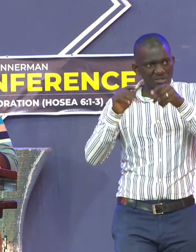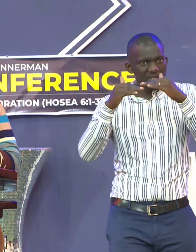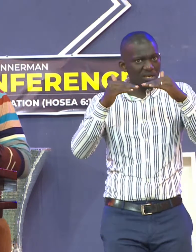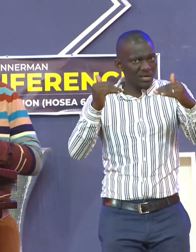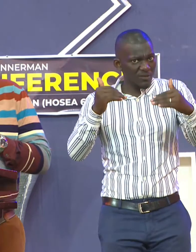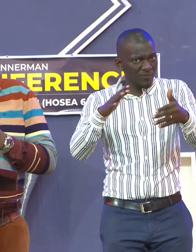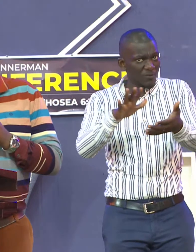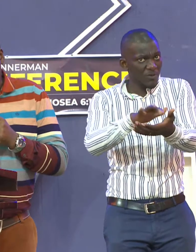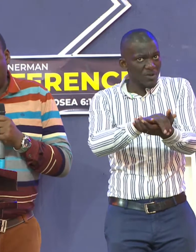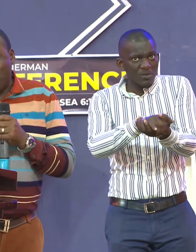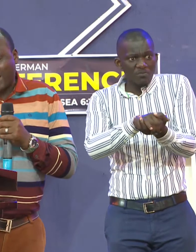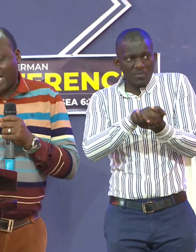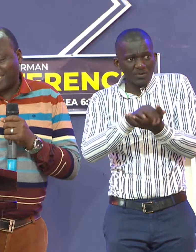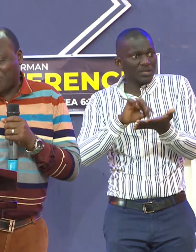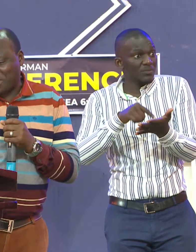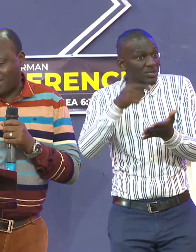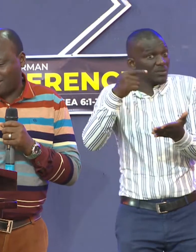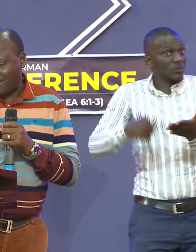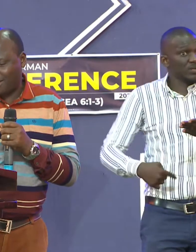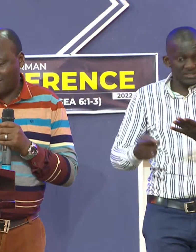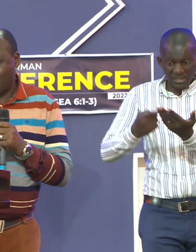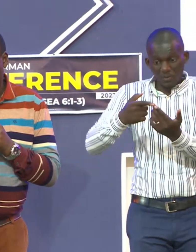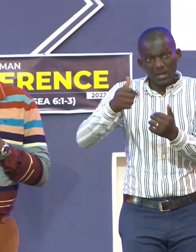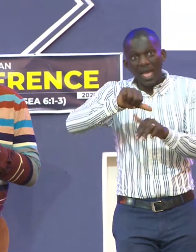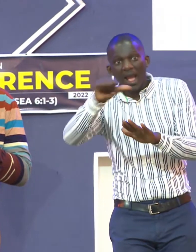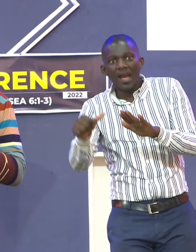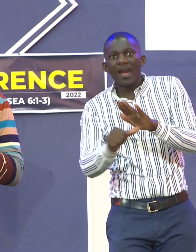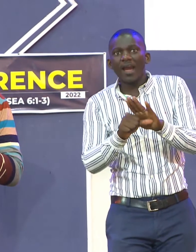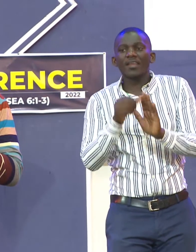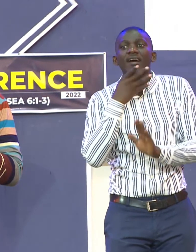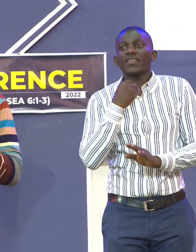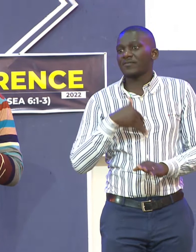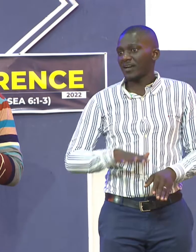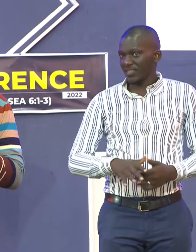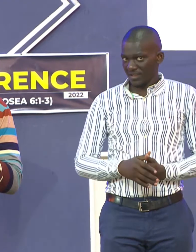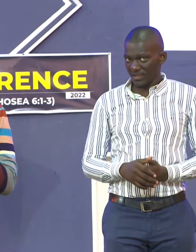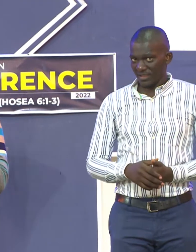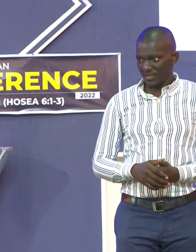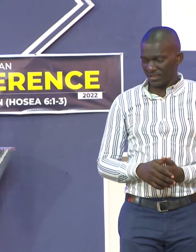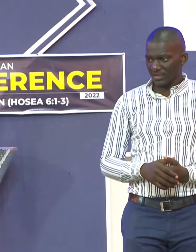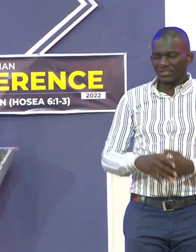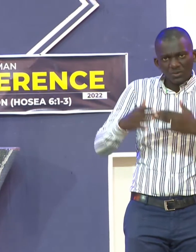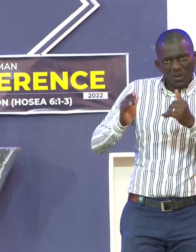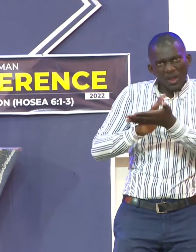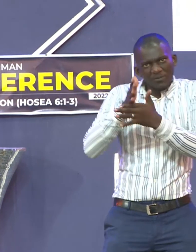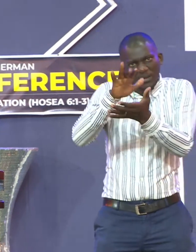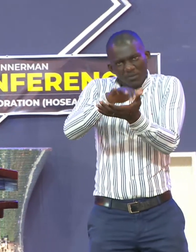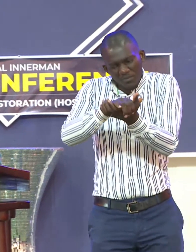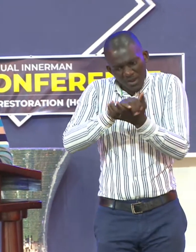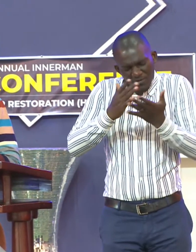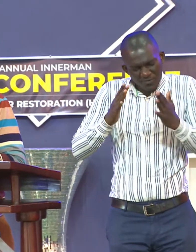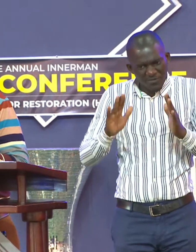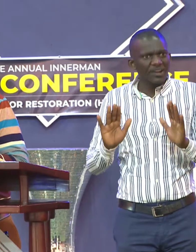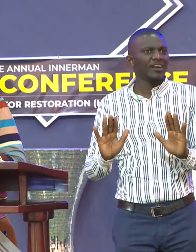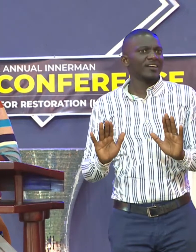married, abacha abaliba kumuwendo gwa tatawe, he's still valued at the father's. Kati bwa wasa. And now when